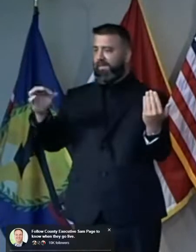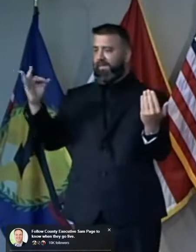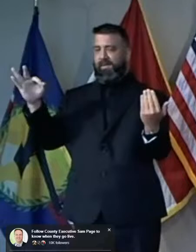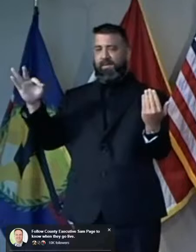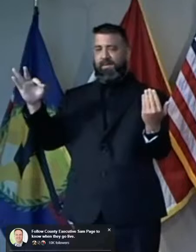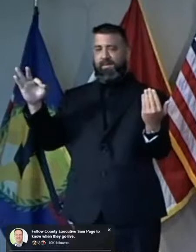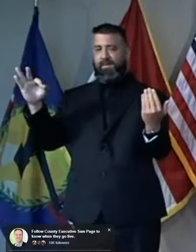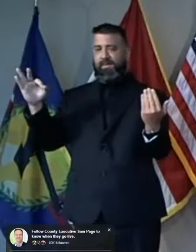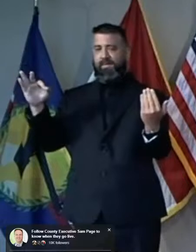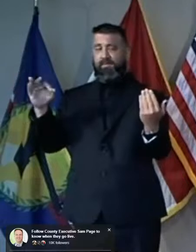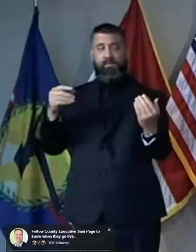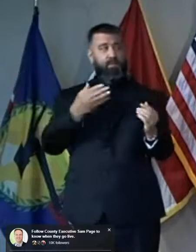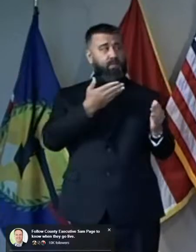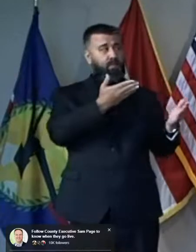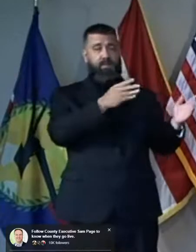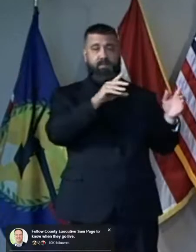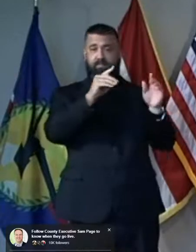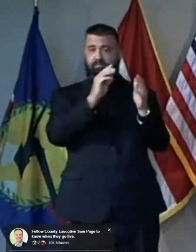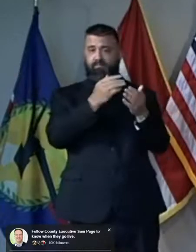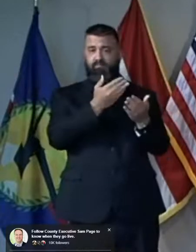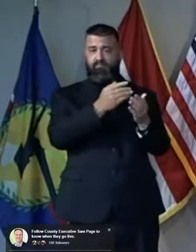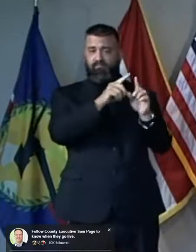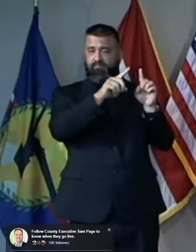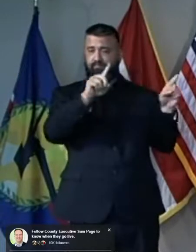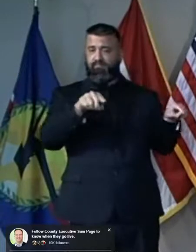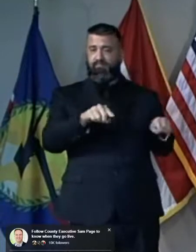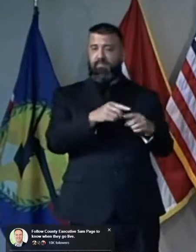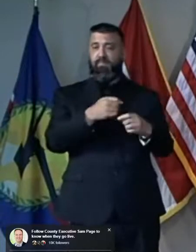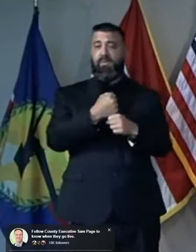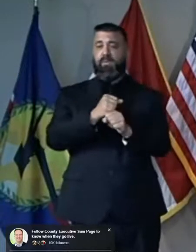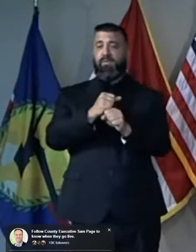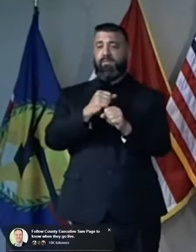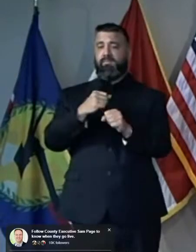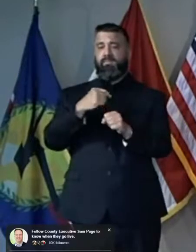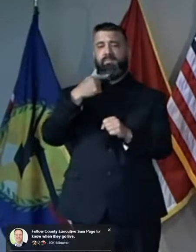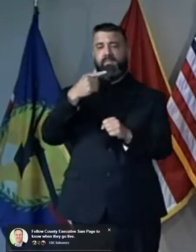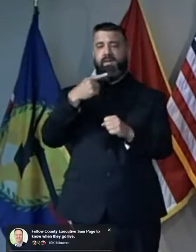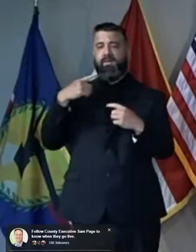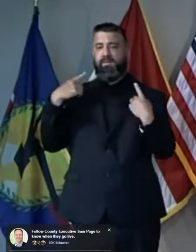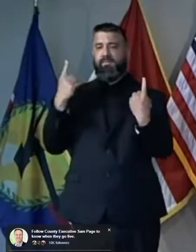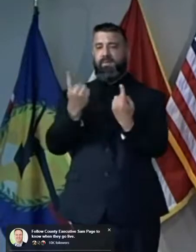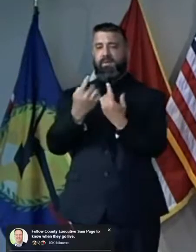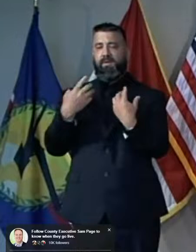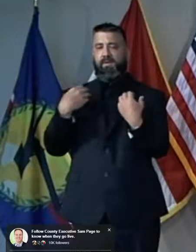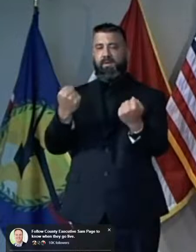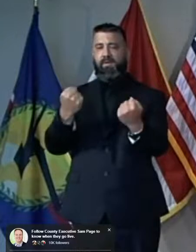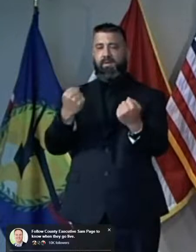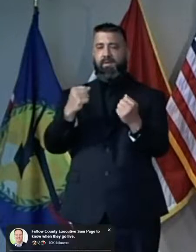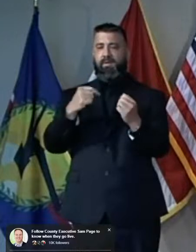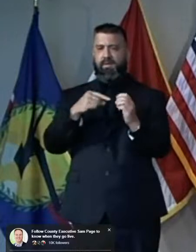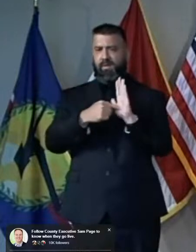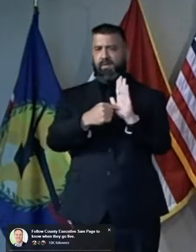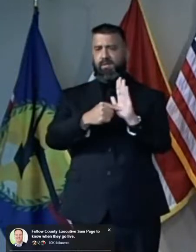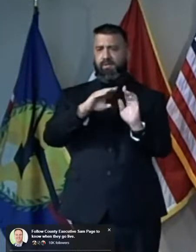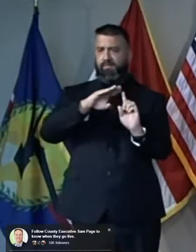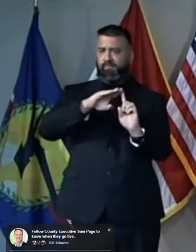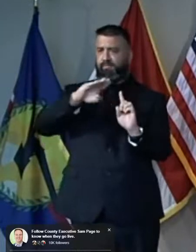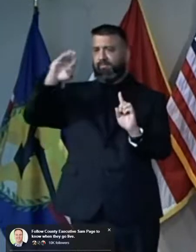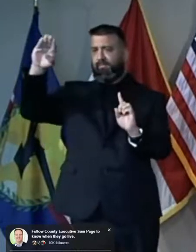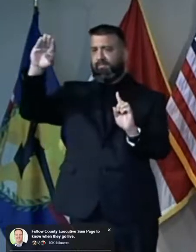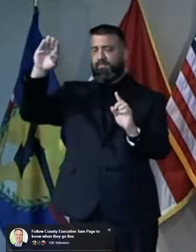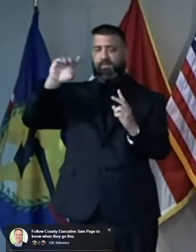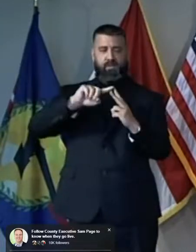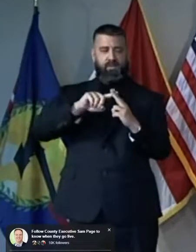is a chart that's been produced by our County Department of Health, which again shows a very dramatic increase beginning